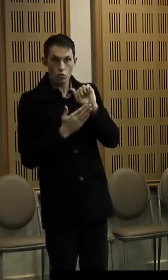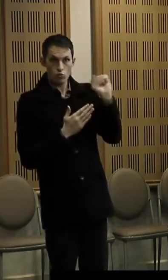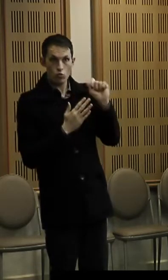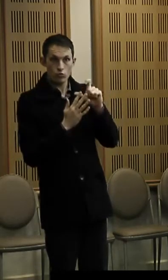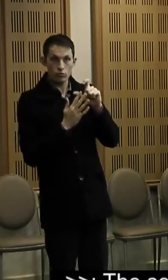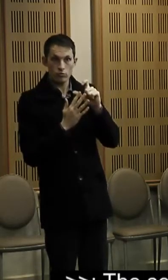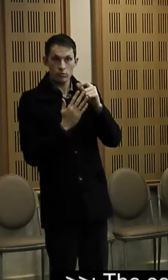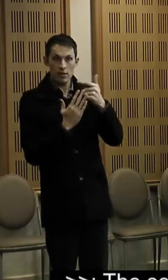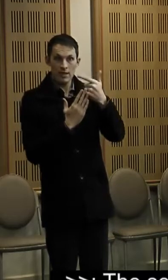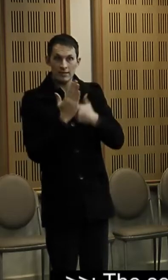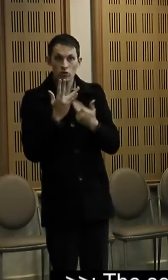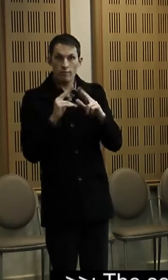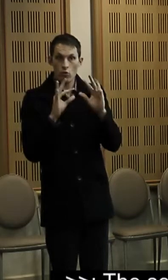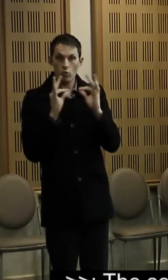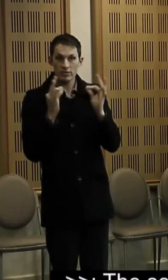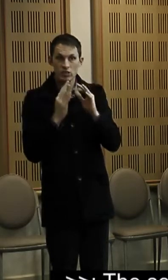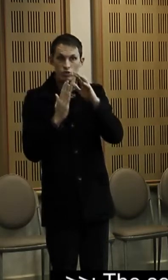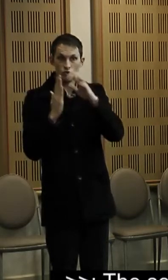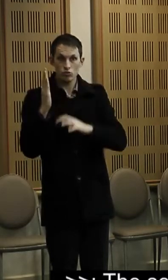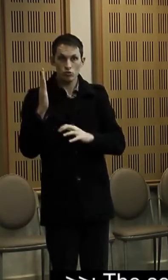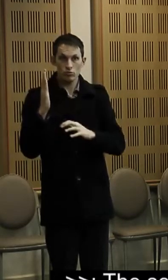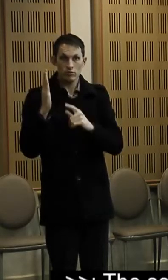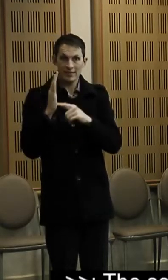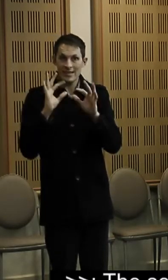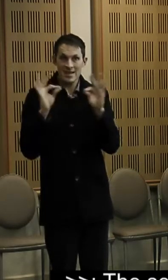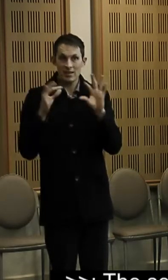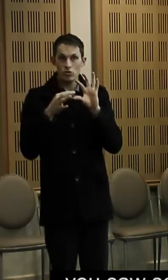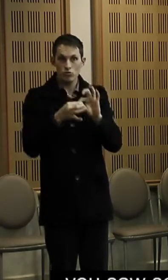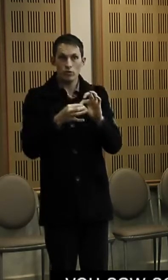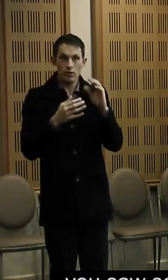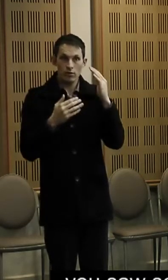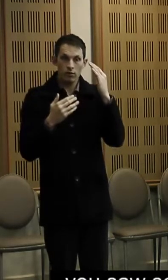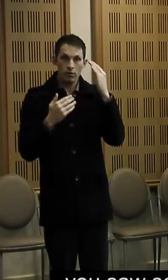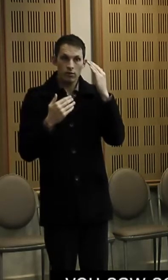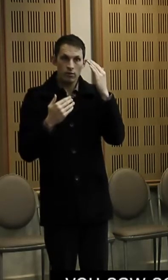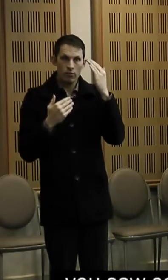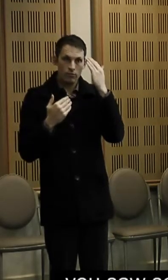list of organisations there were none associated with mental health or mental illness.